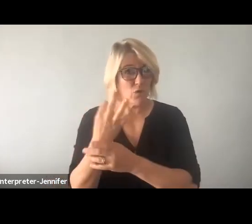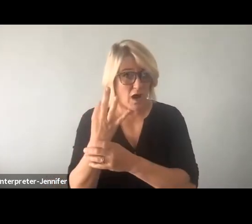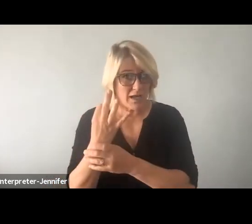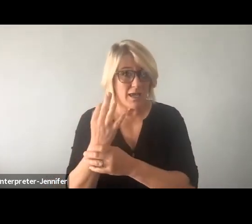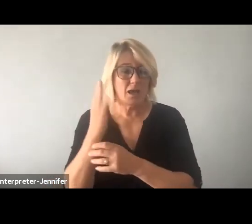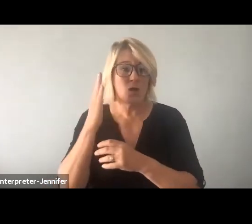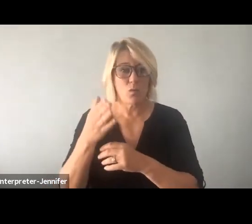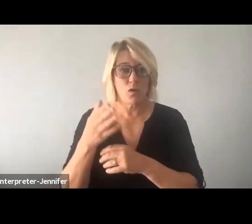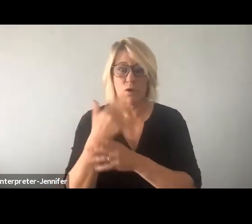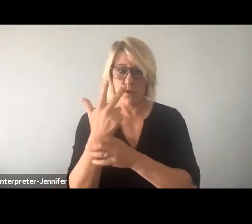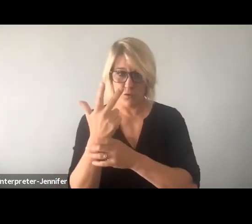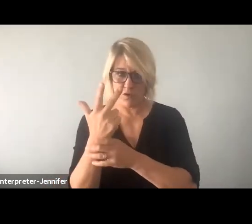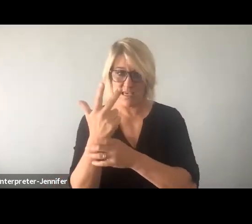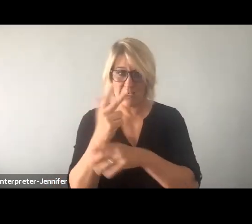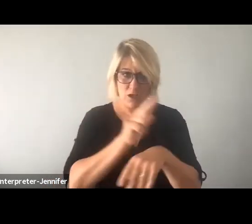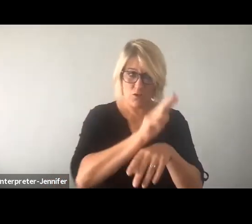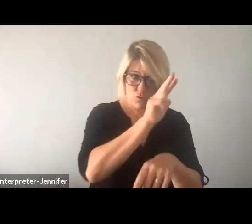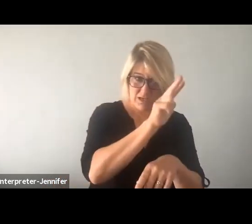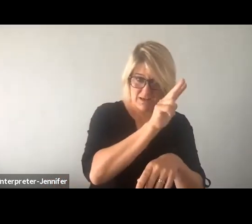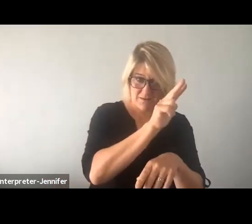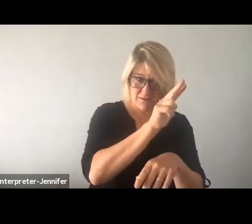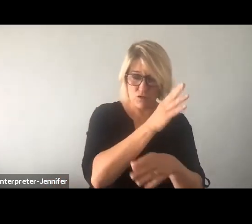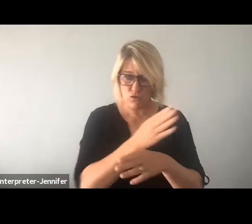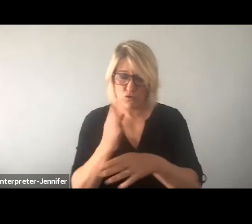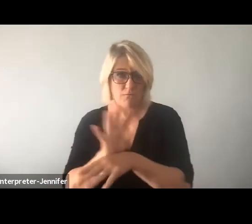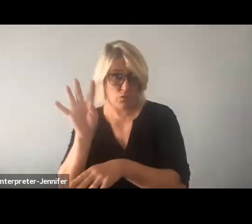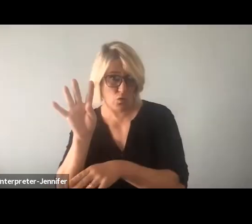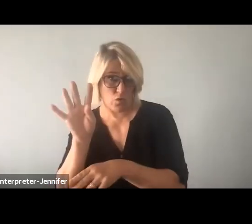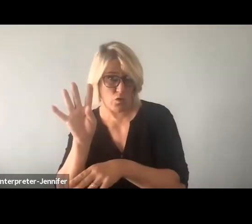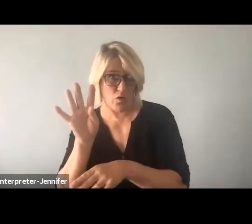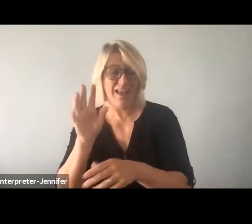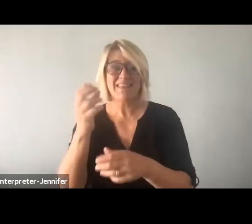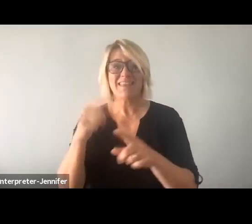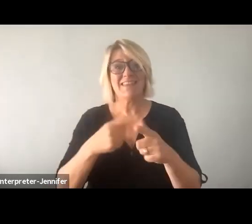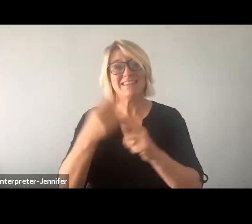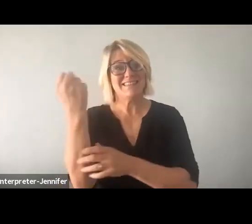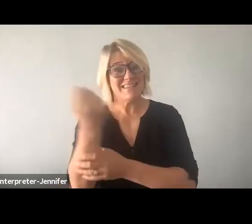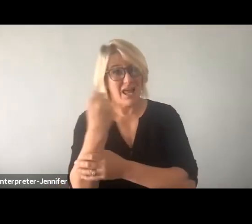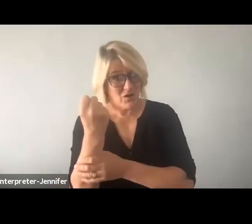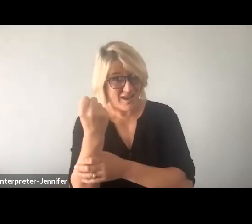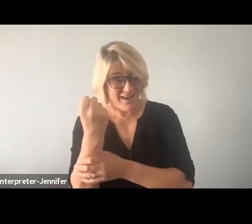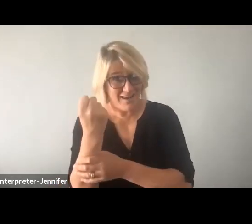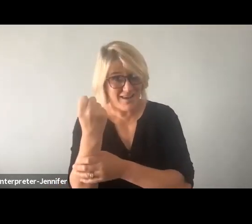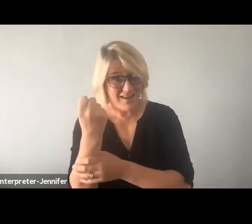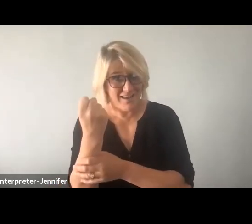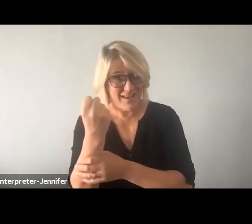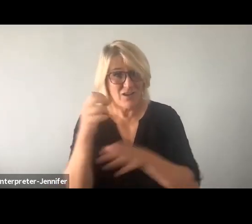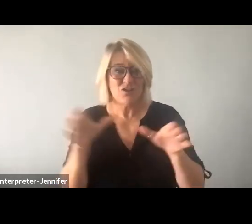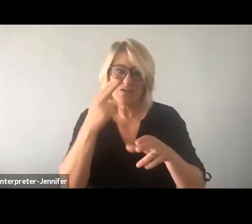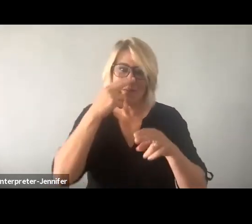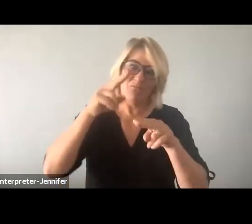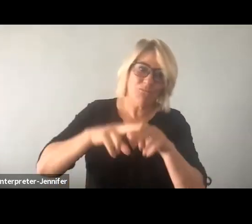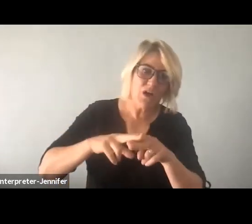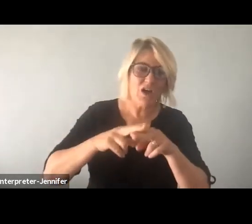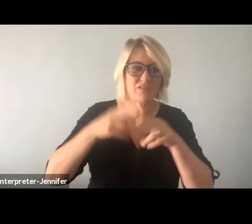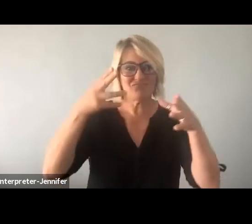be 3 p.m. Eastern to 4 p.m. Eastern, and come back Saturday to do some fun wrap